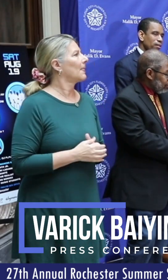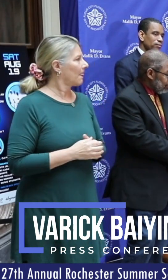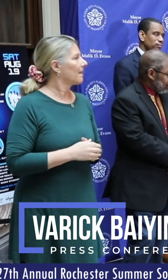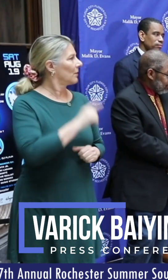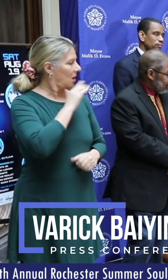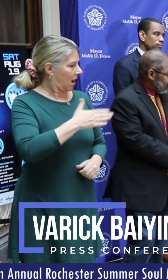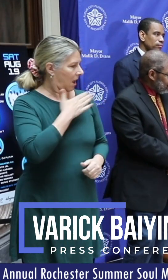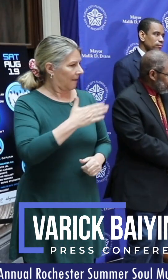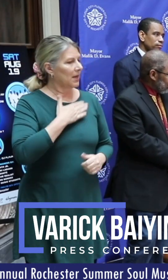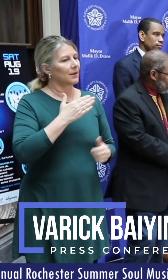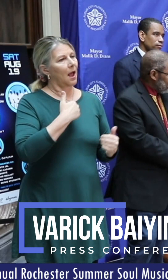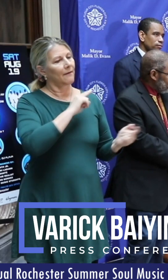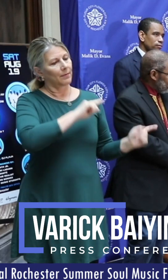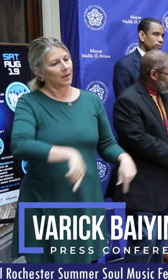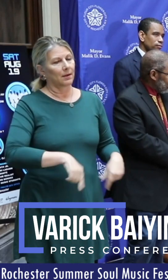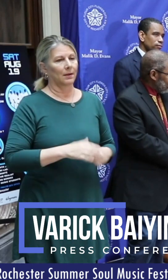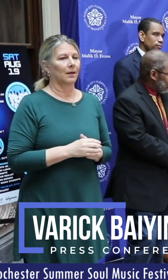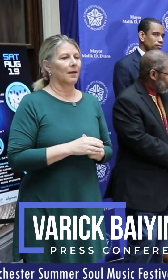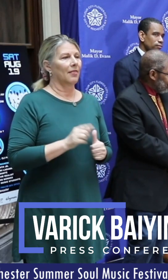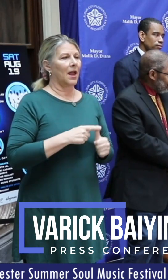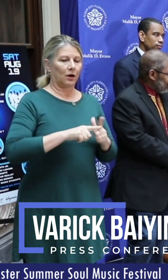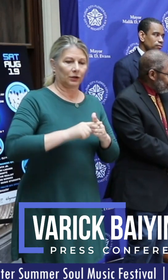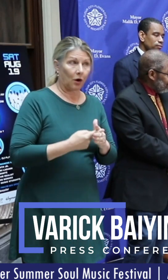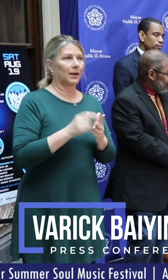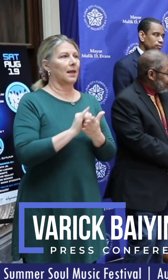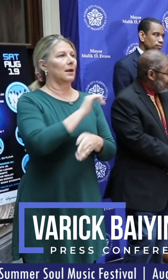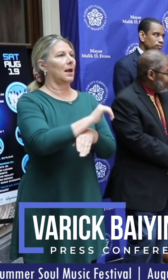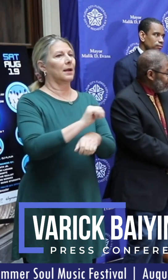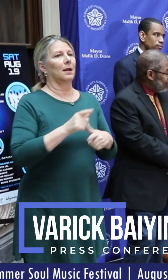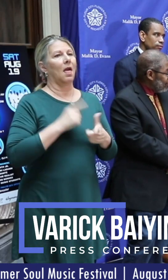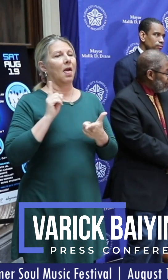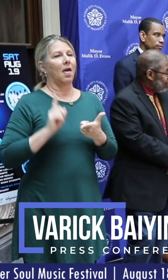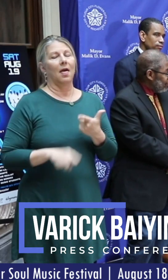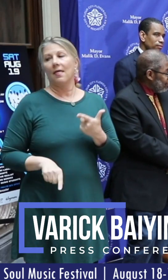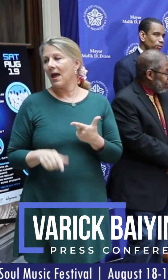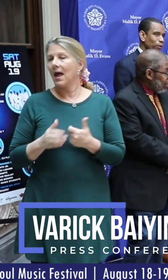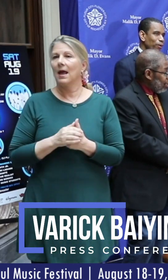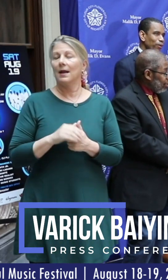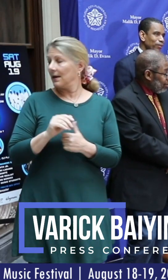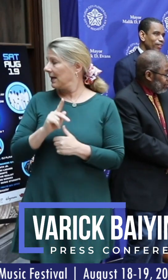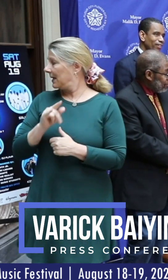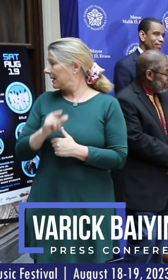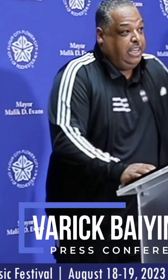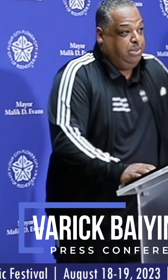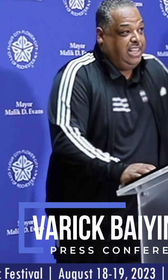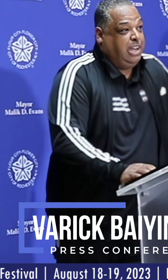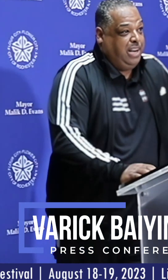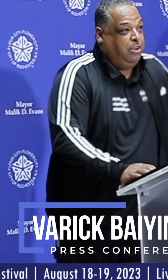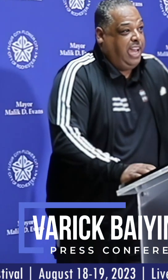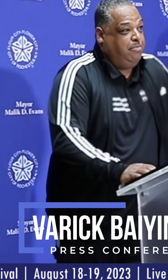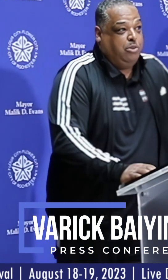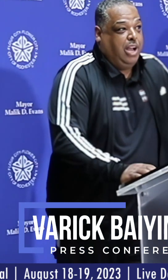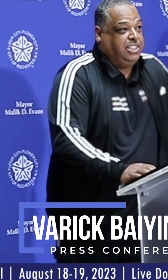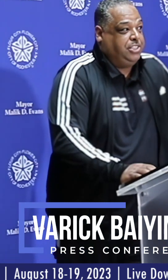And they're going to be followed up by, well, actually, they're headlining that night. And then we're going to have the legendary Kid and Play come out. Kid and Play's